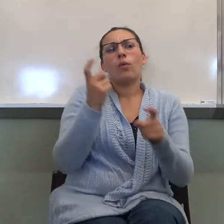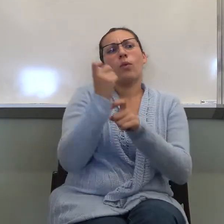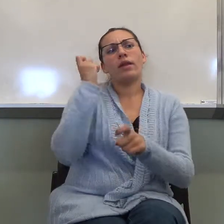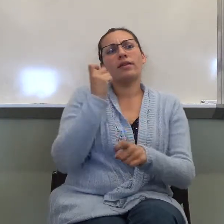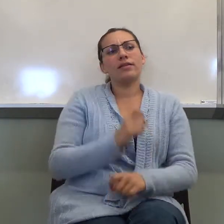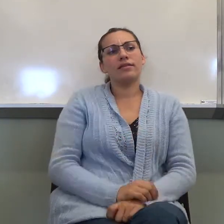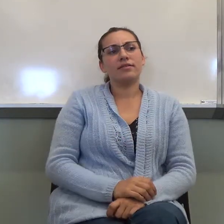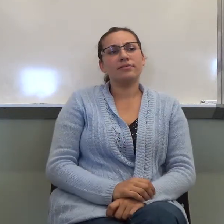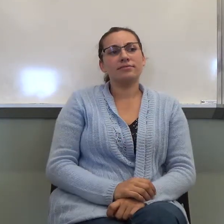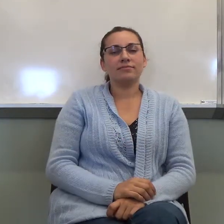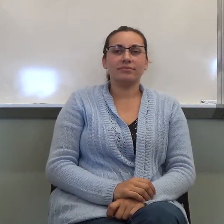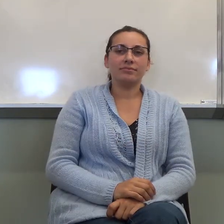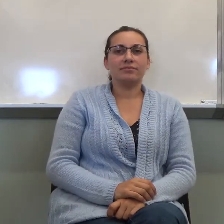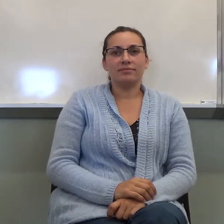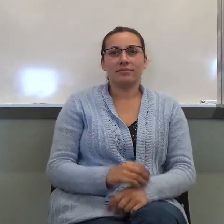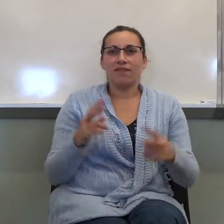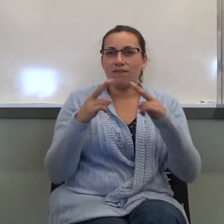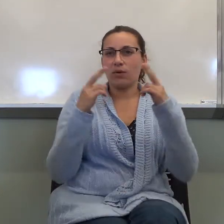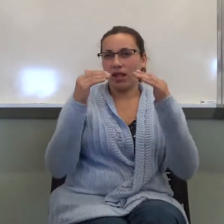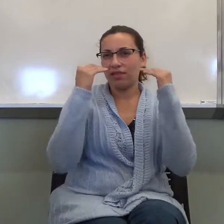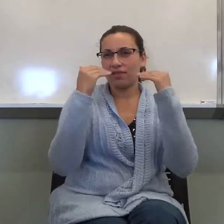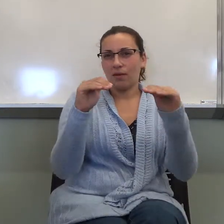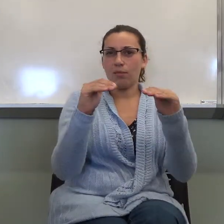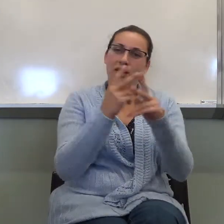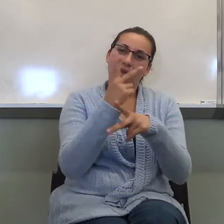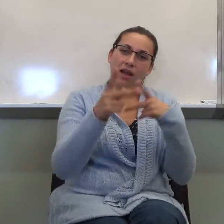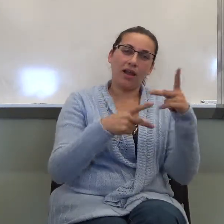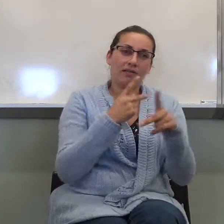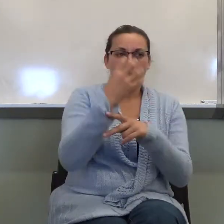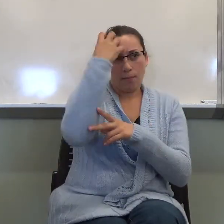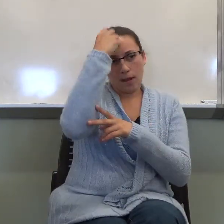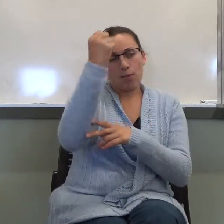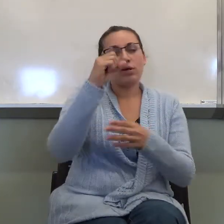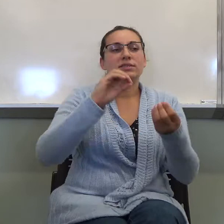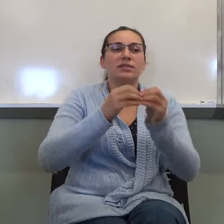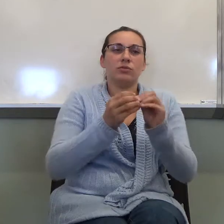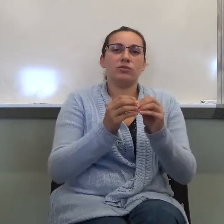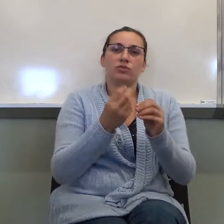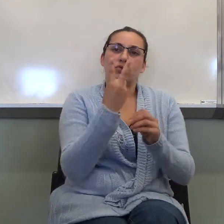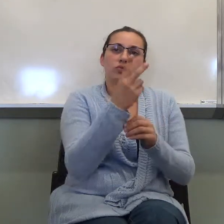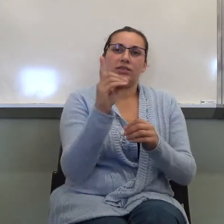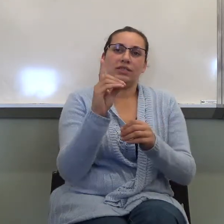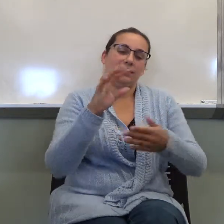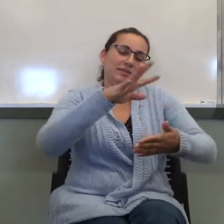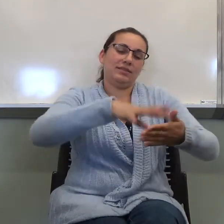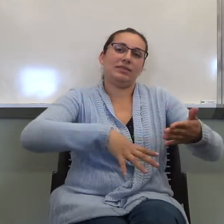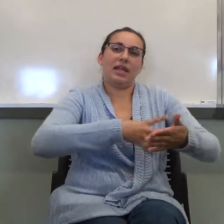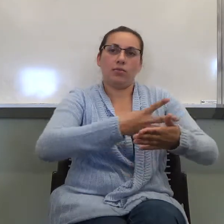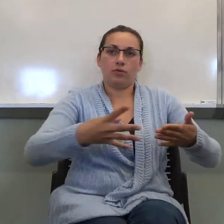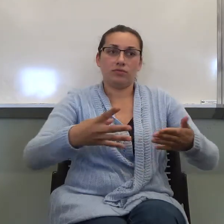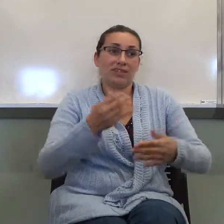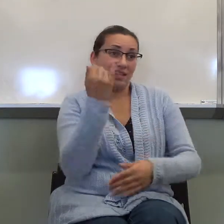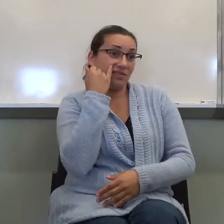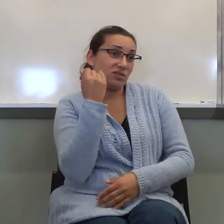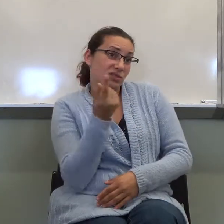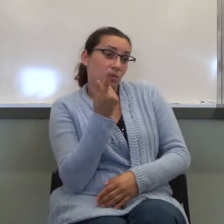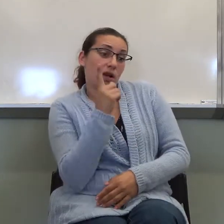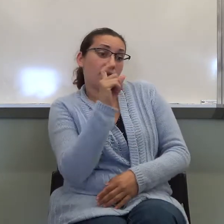I mean, it's a very limited form of memorization. In other words, if someone said, I want you to add 3 and 5 and 11.